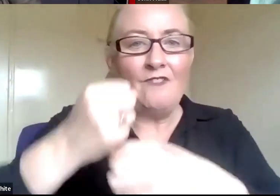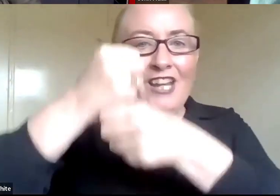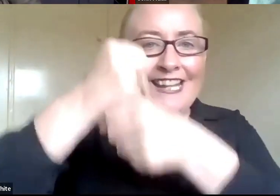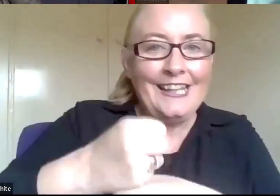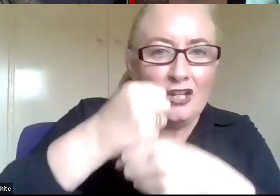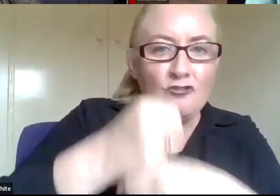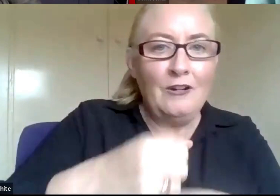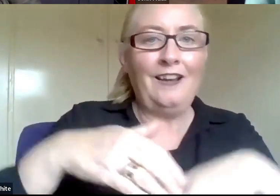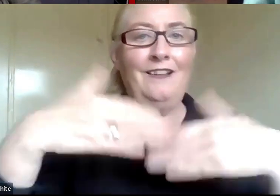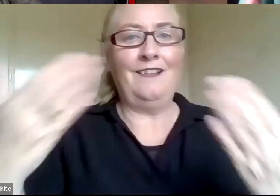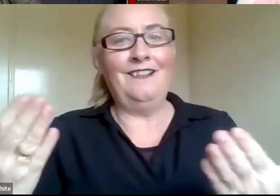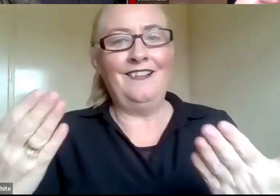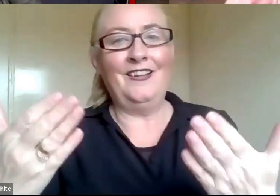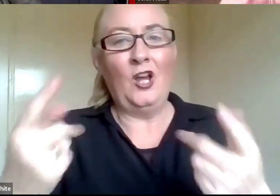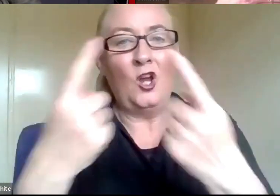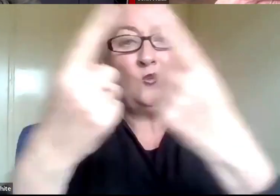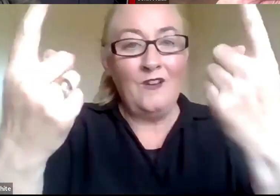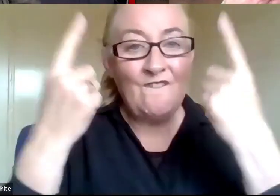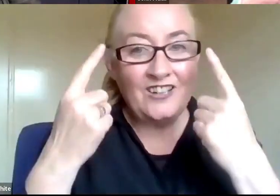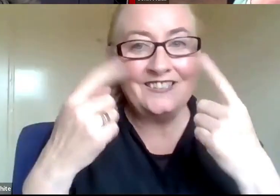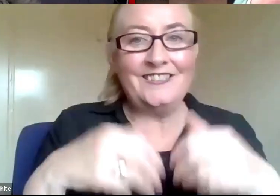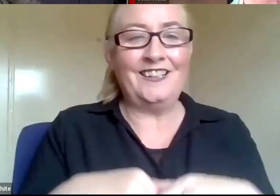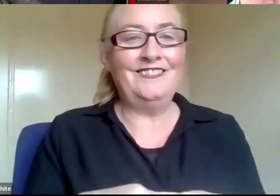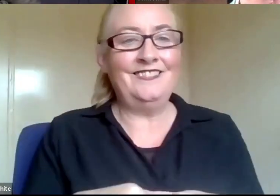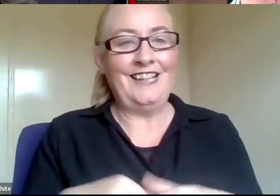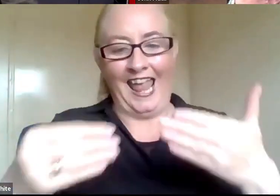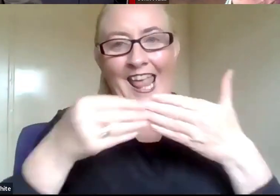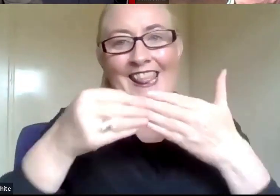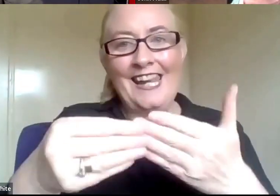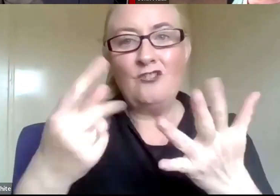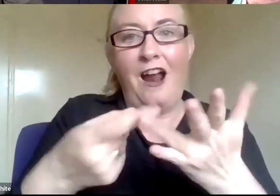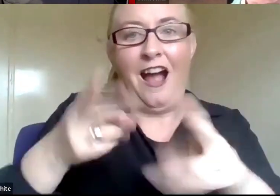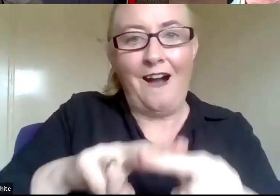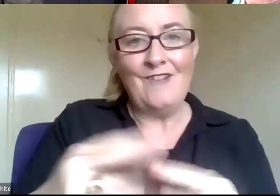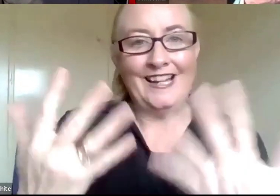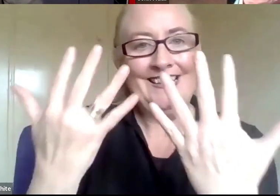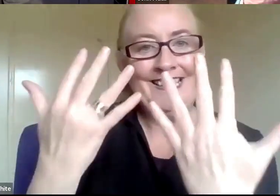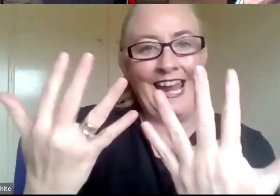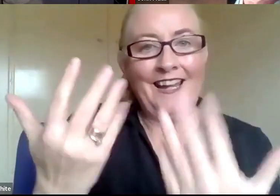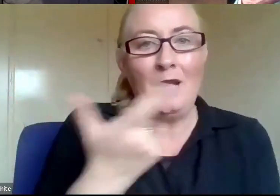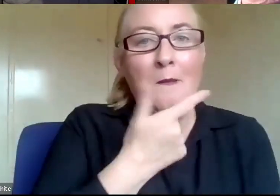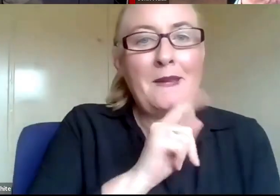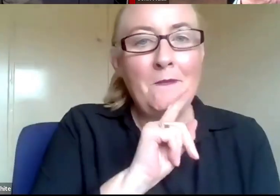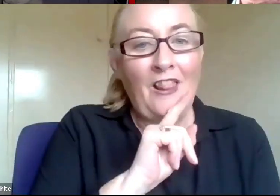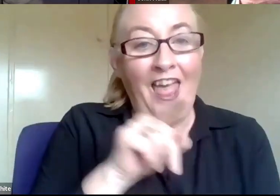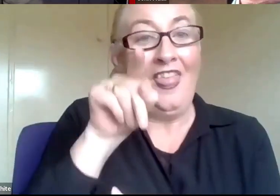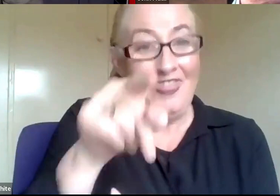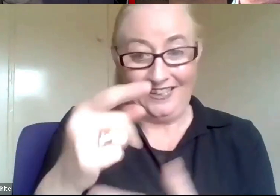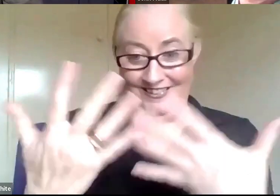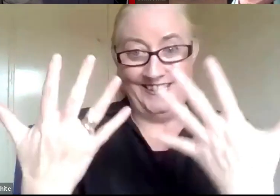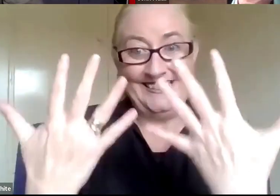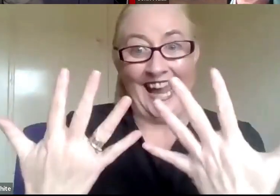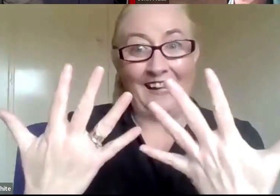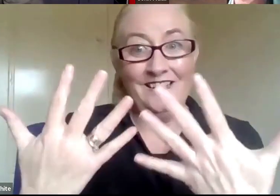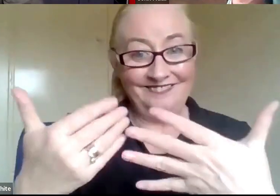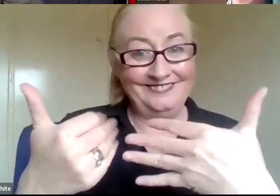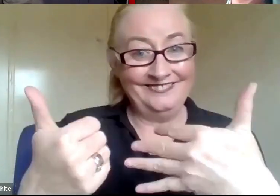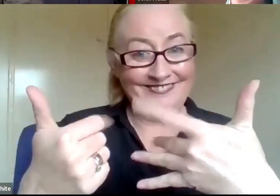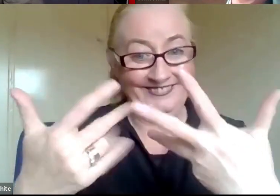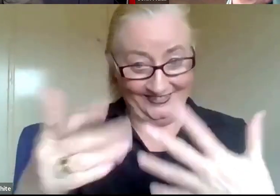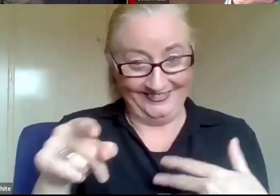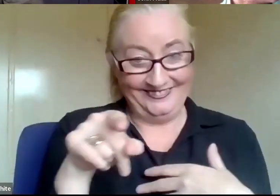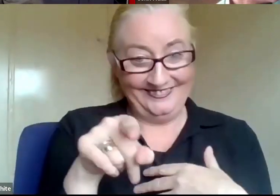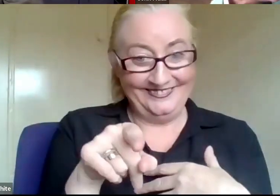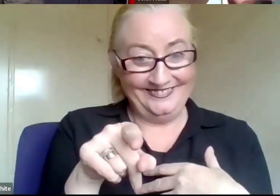10 people. So those are your digits. But remember, every individual